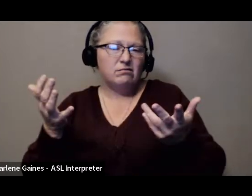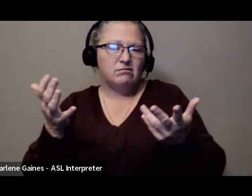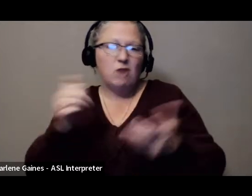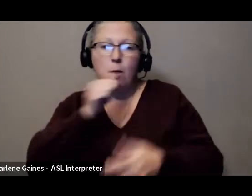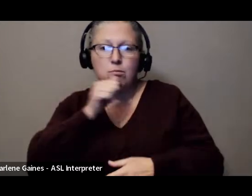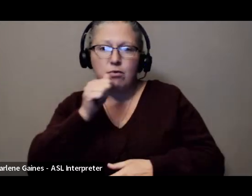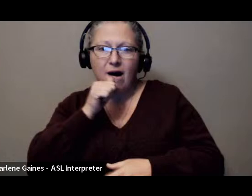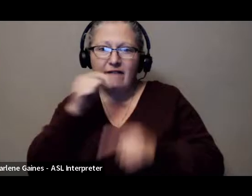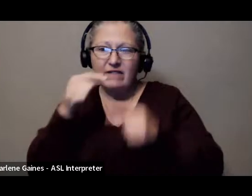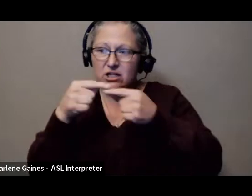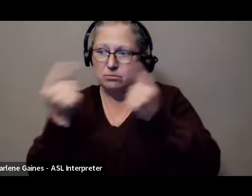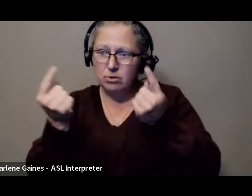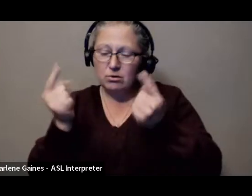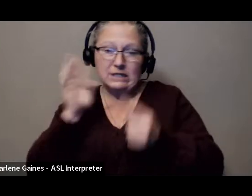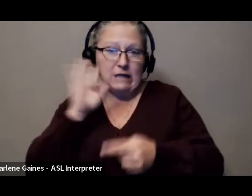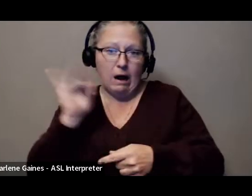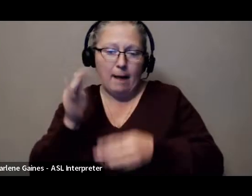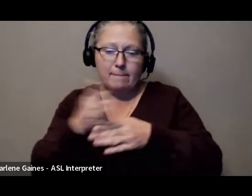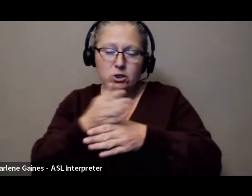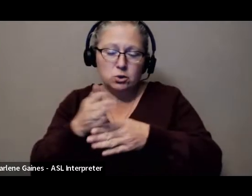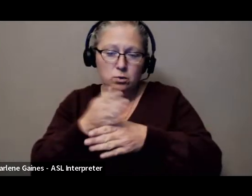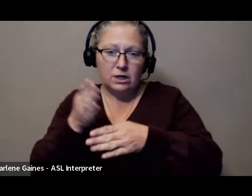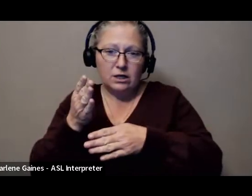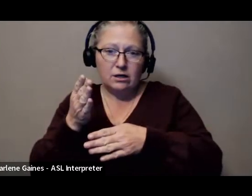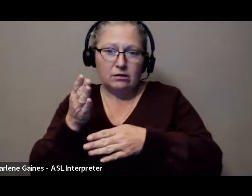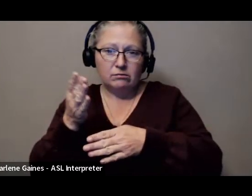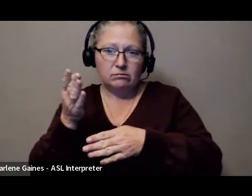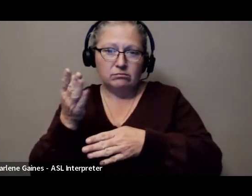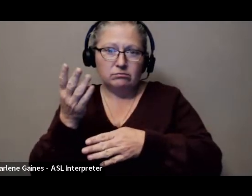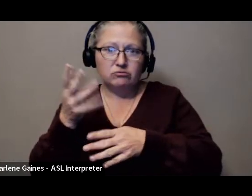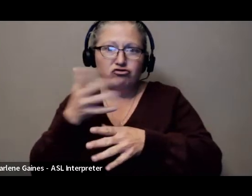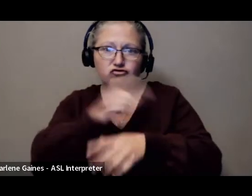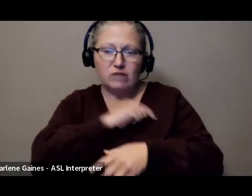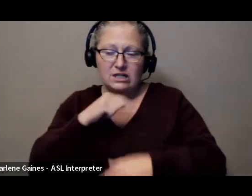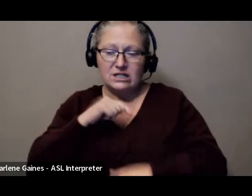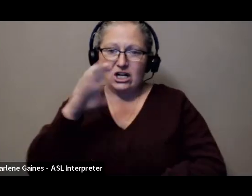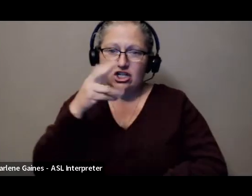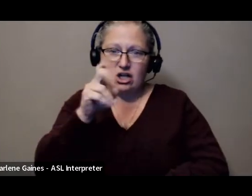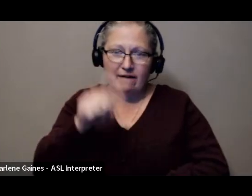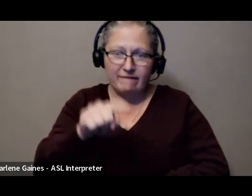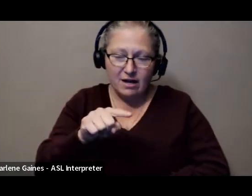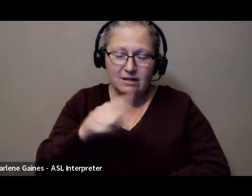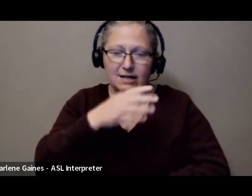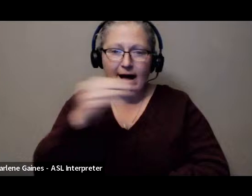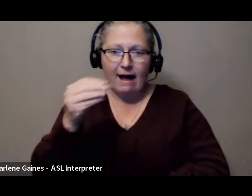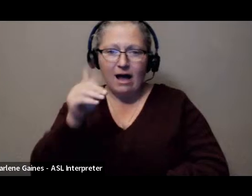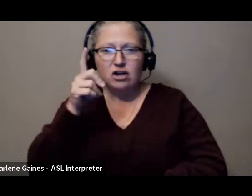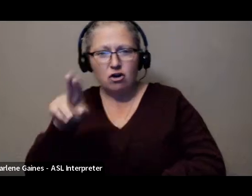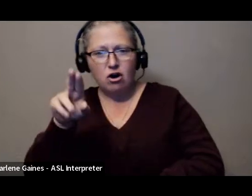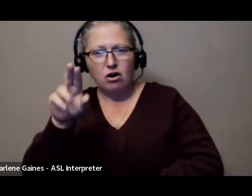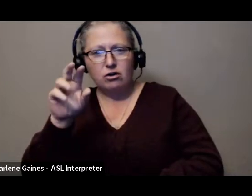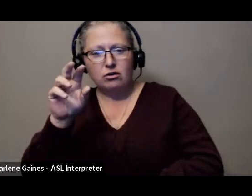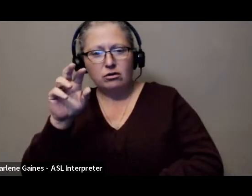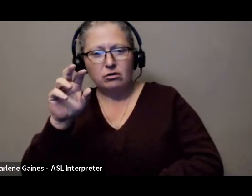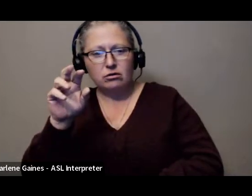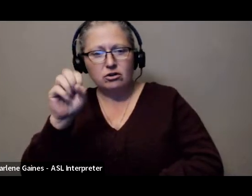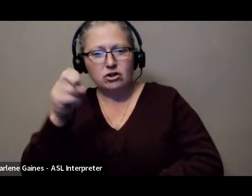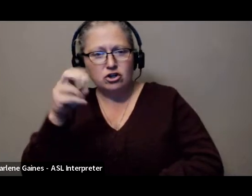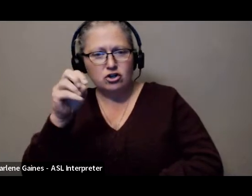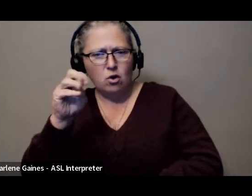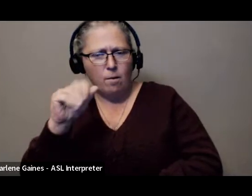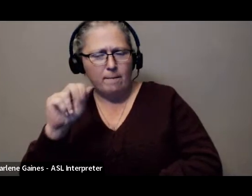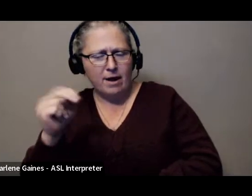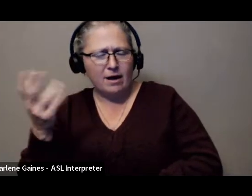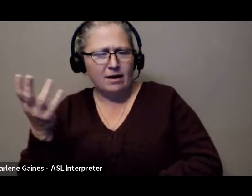private dispute, it sounds like, between Trustee Chavez and Dr.